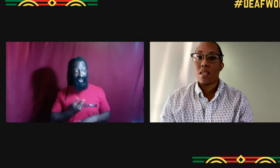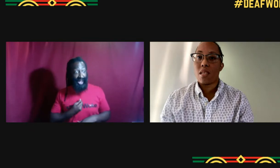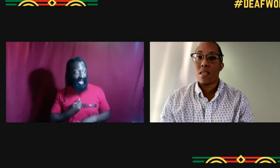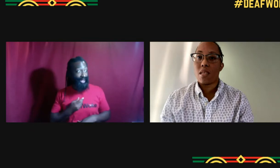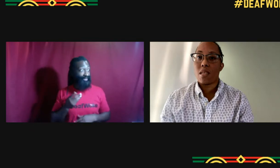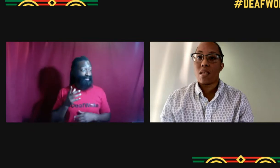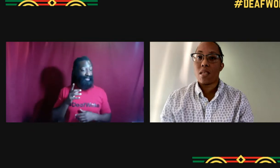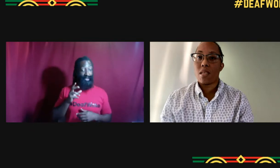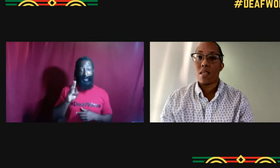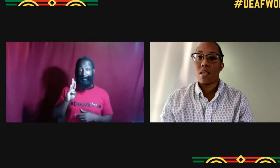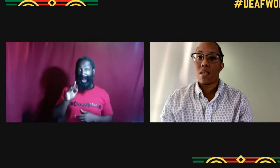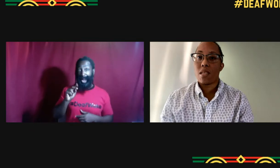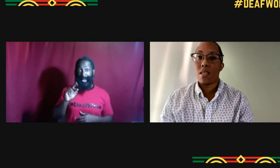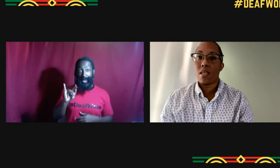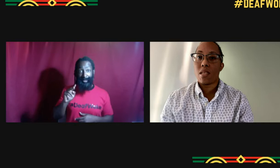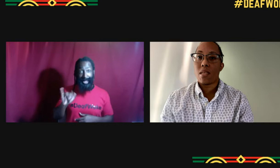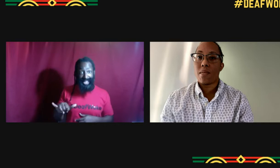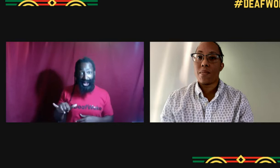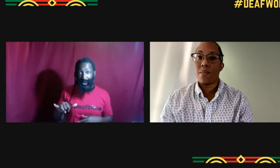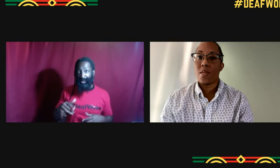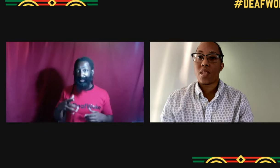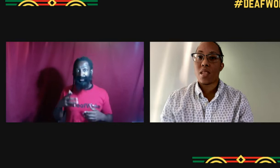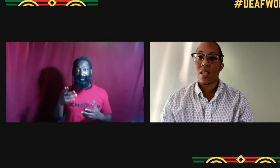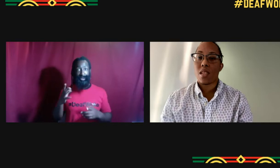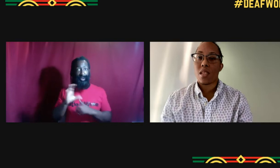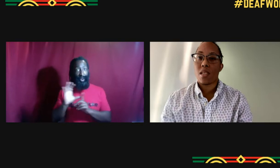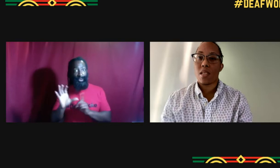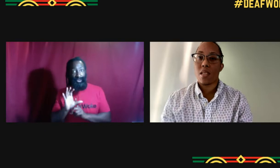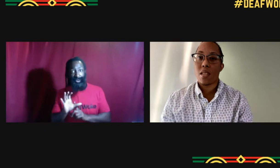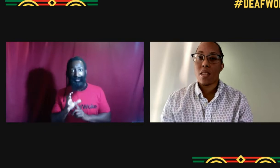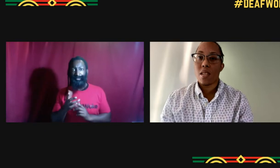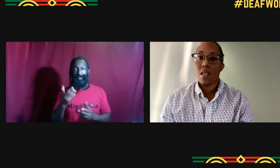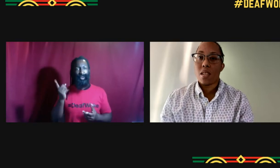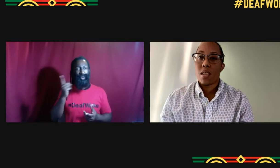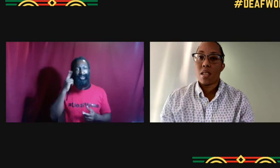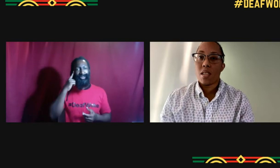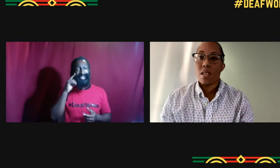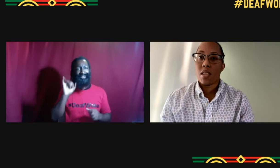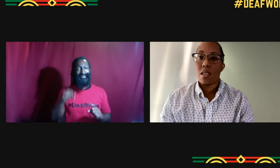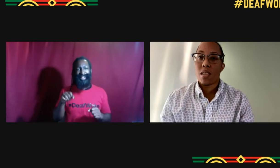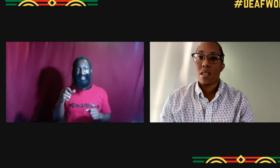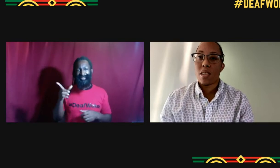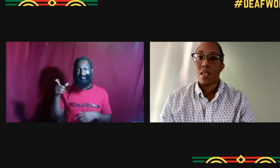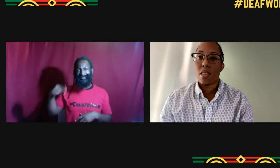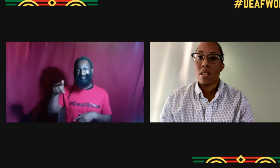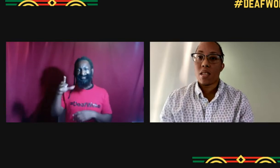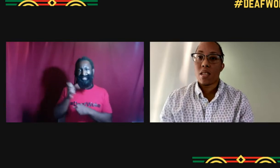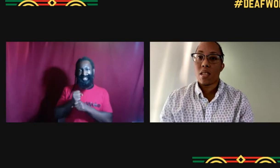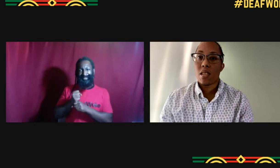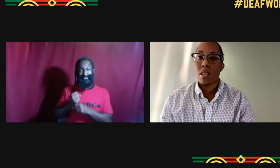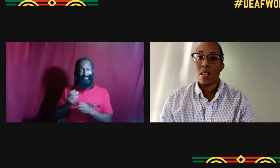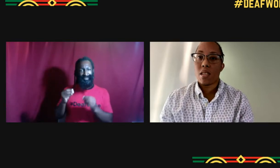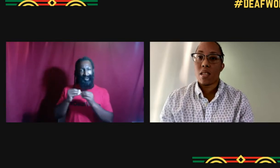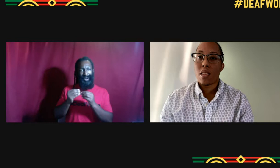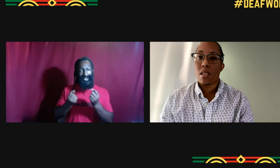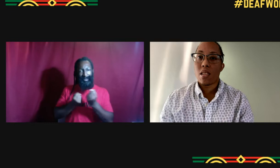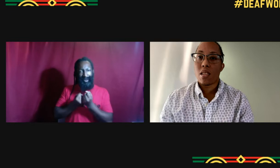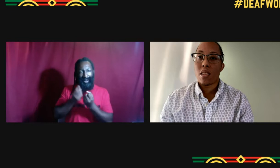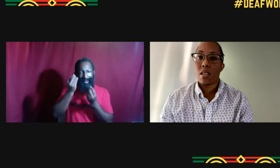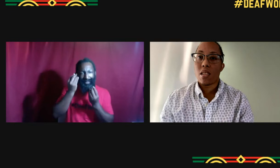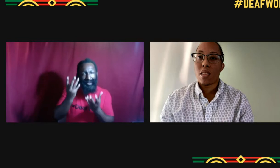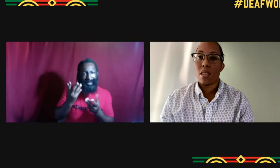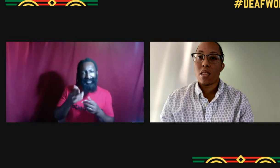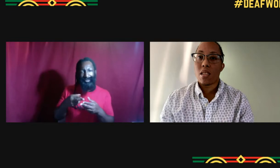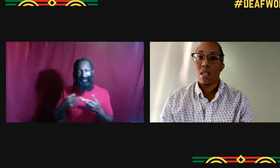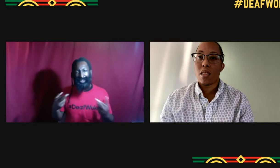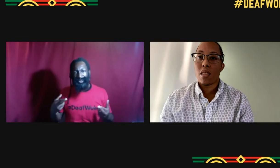you know, with their deaf, trans identity, non-binary, you know, that culture, you know, where can they